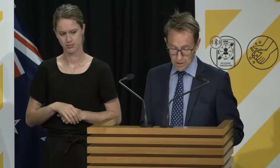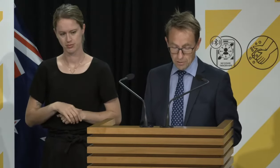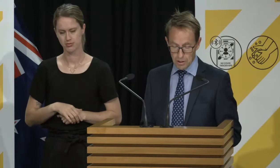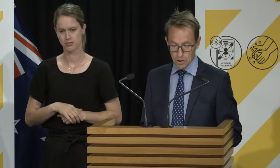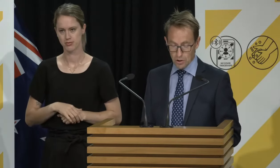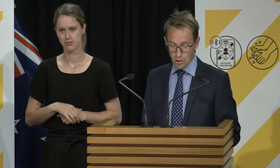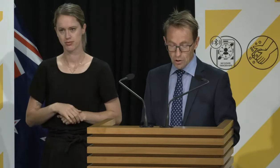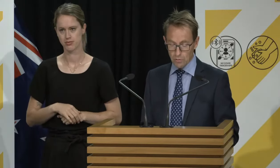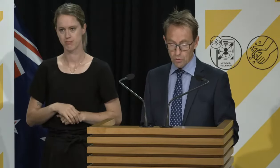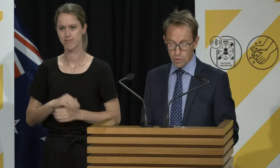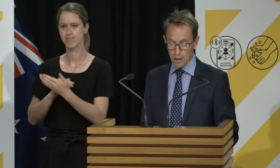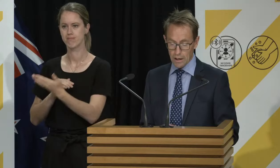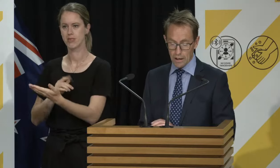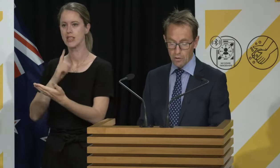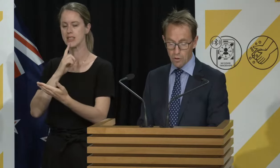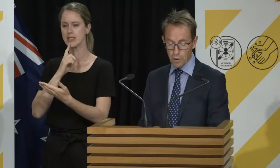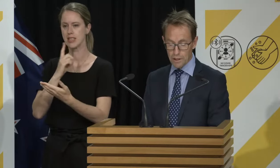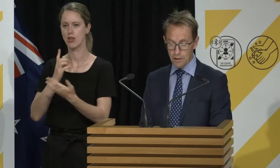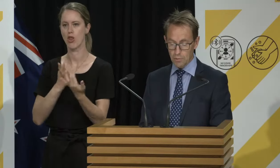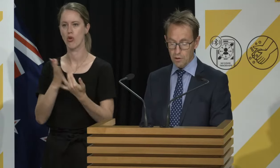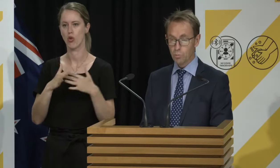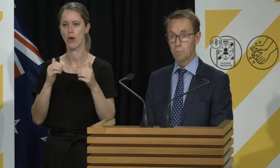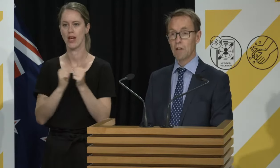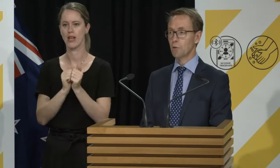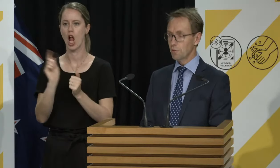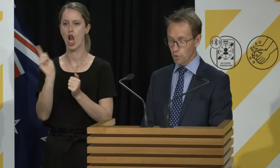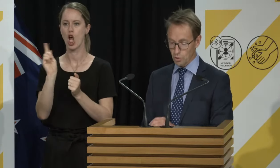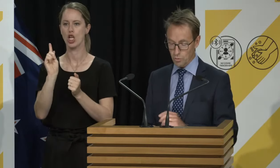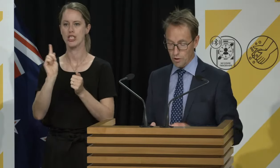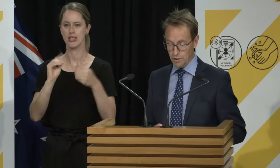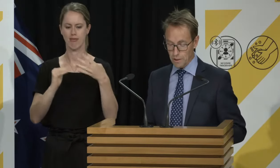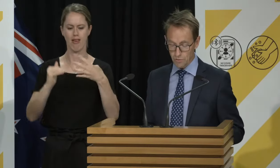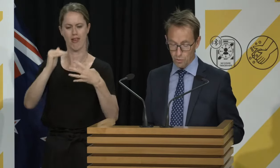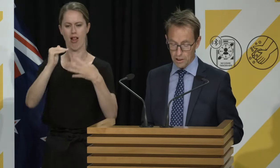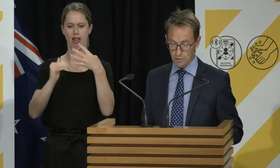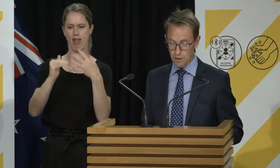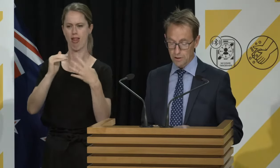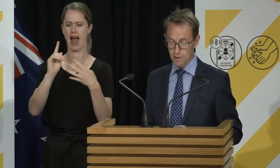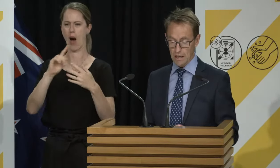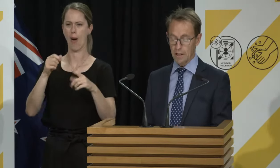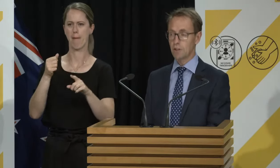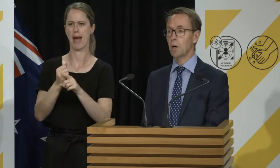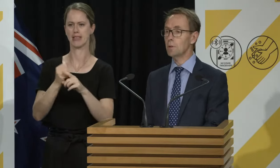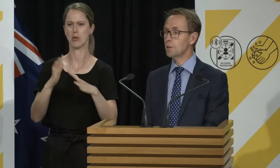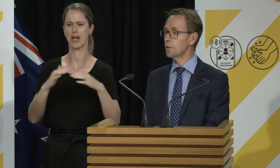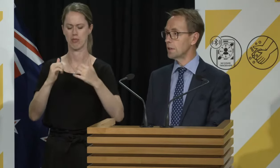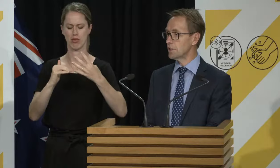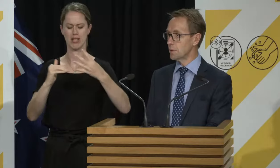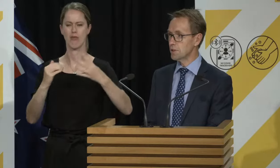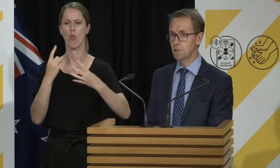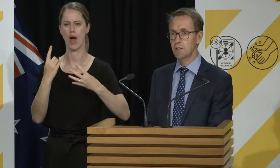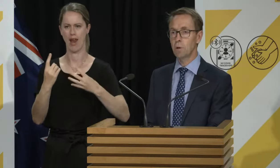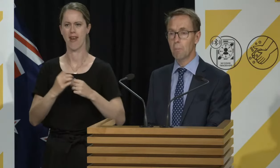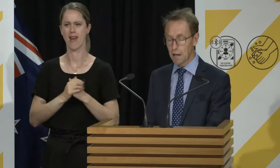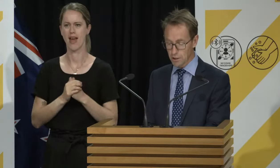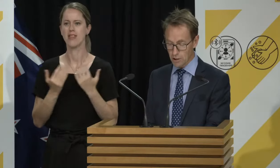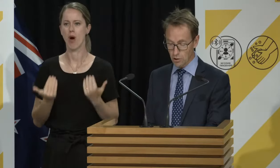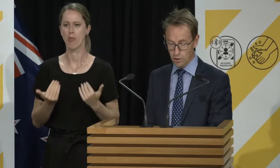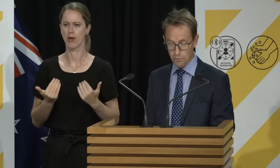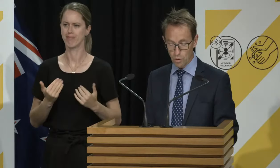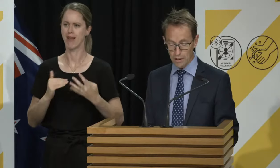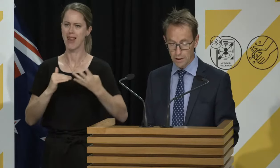The Minister mentioned the alert level over the weekend. Many will be wondering, of course, what this means for weekend events, and at the moment, as the Minister said, we